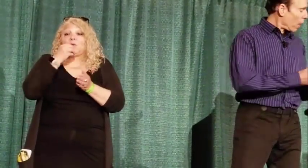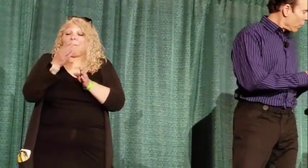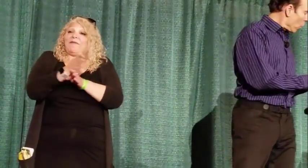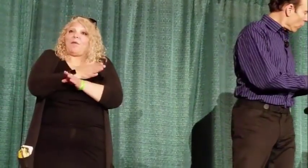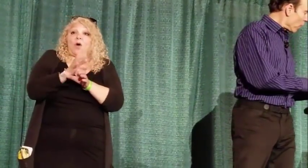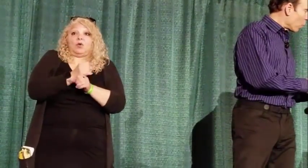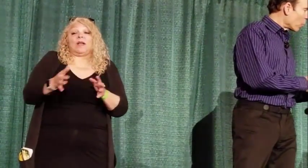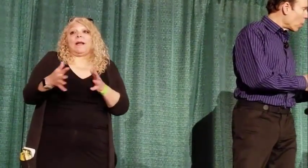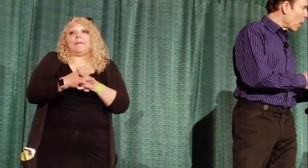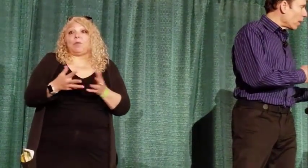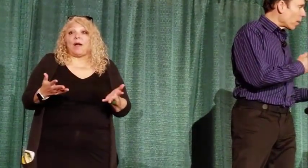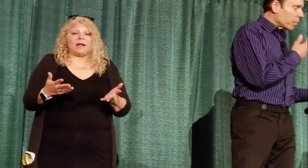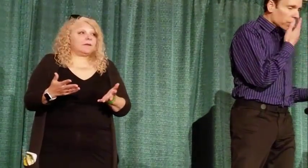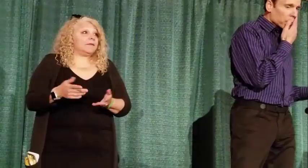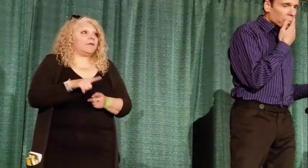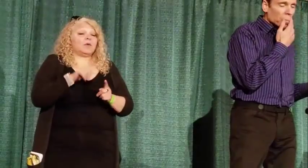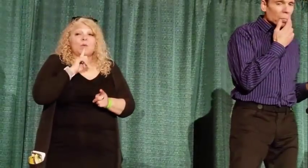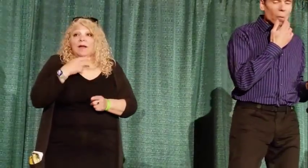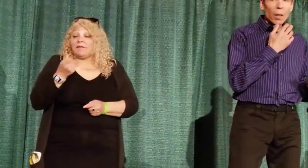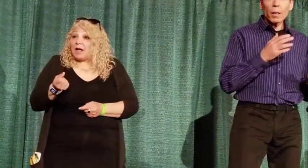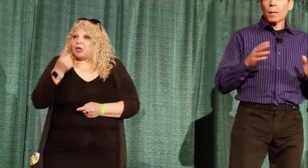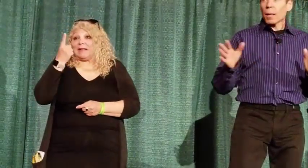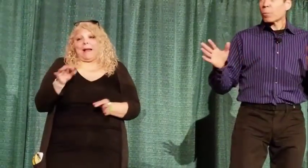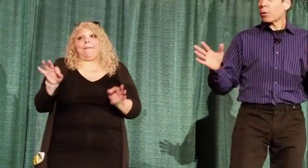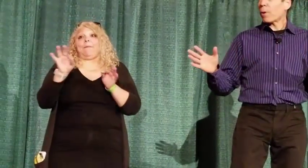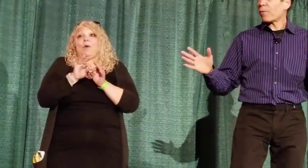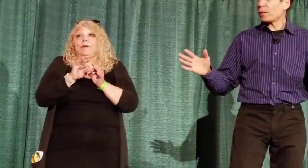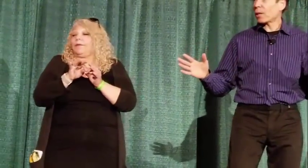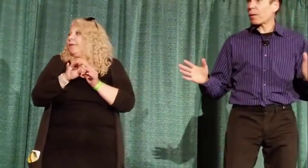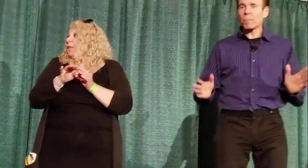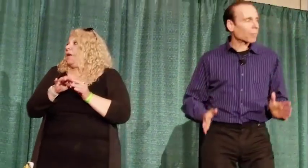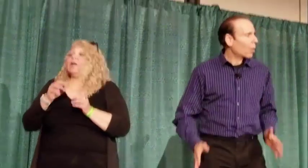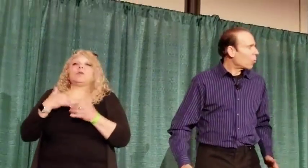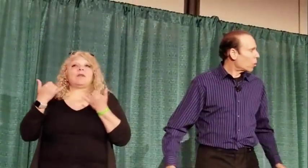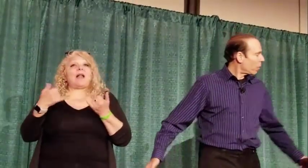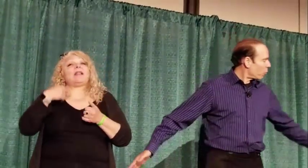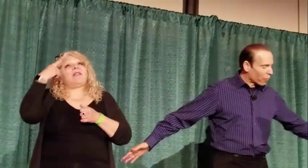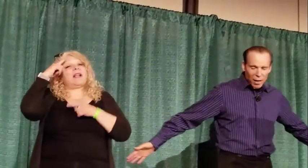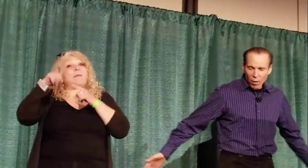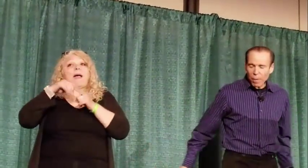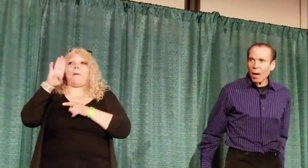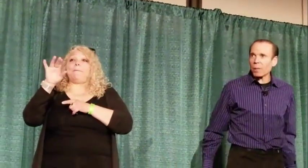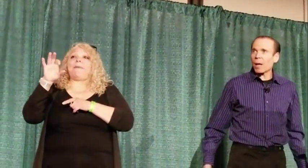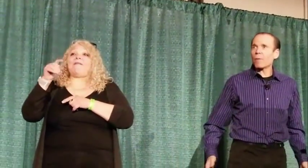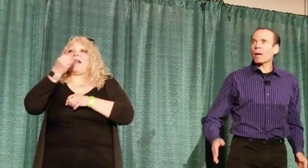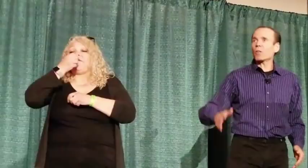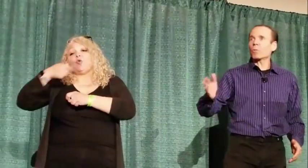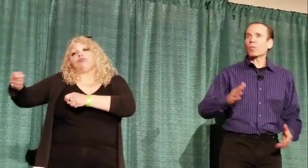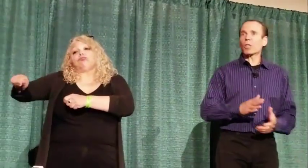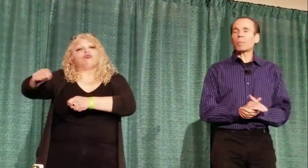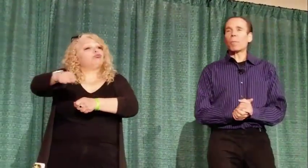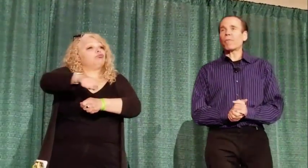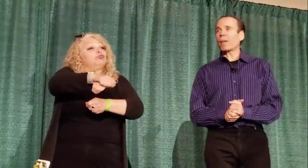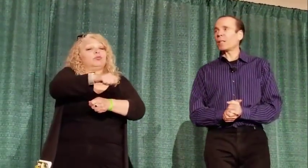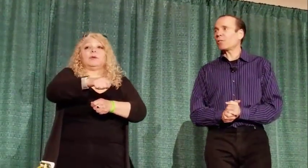So to have you understand what's going on here, let's put a buffet together. We're going to put this buffet right behind me. Everybody in this room is